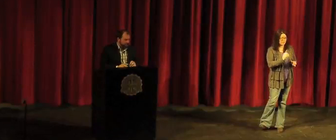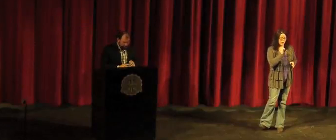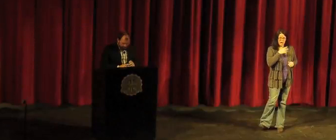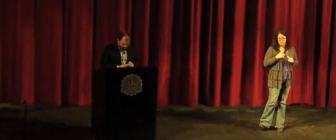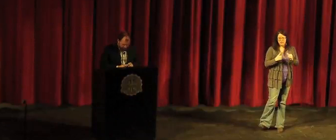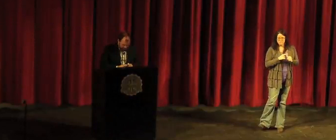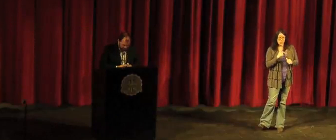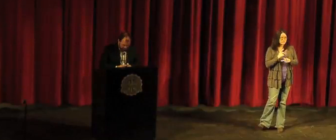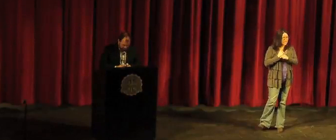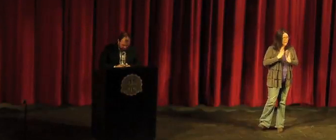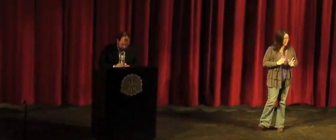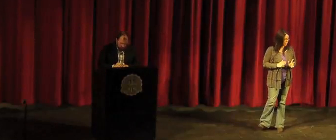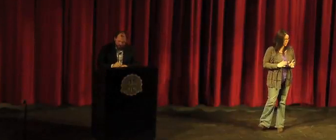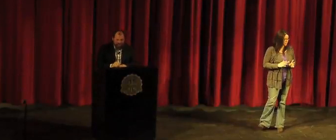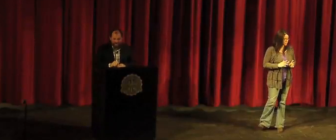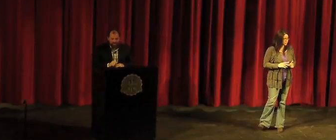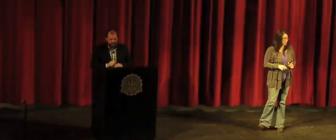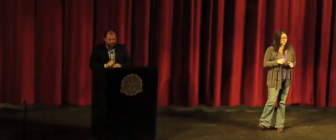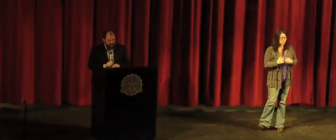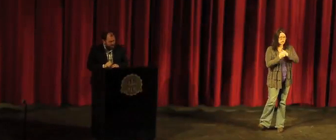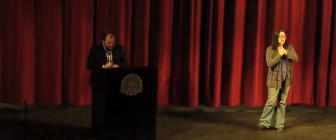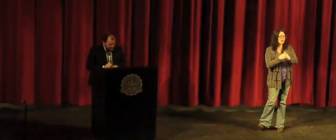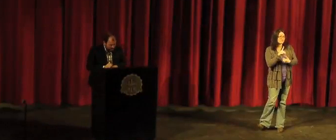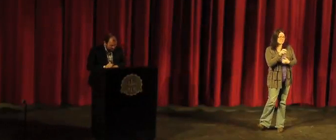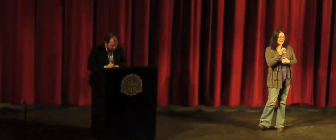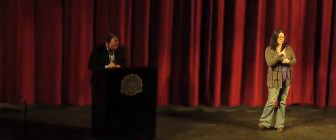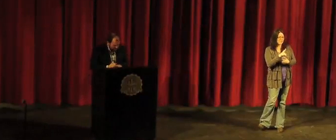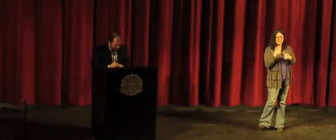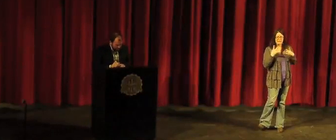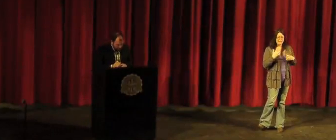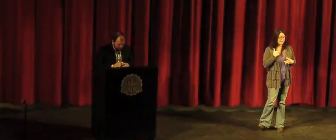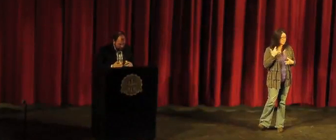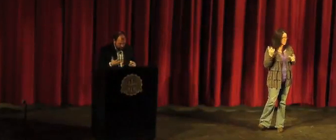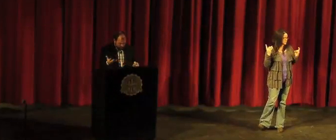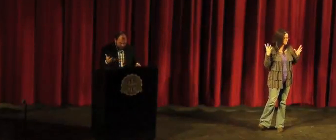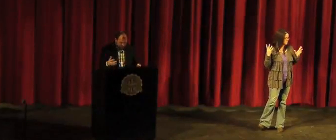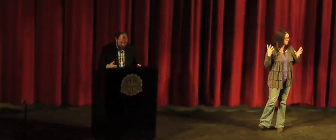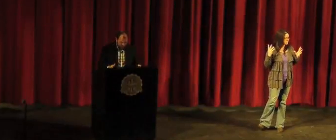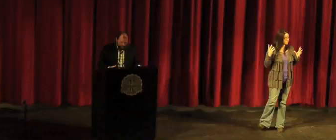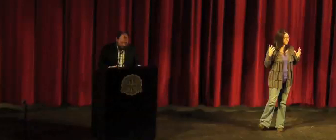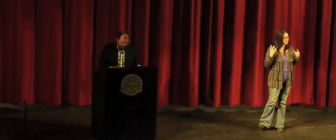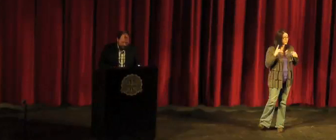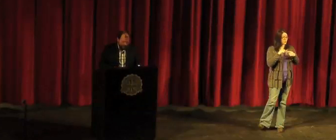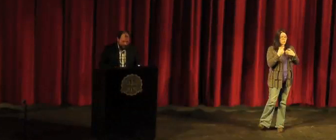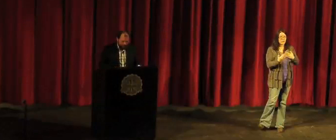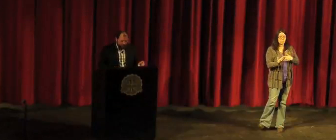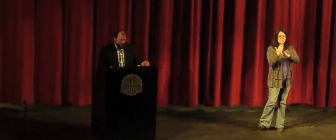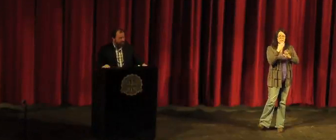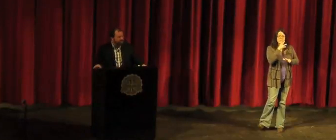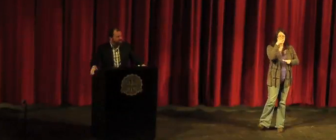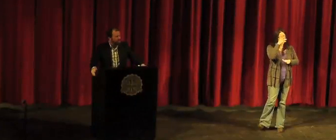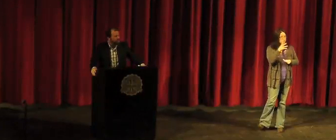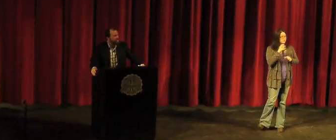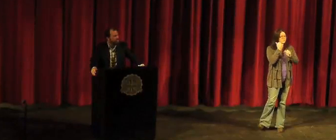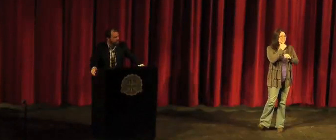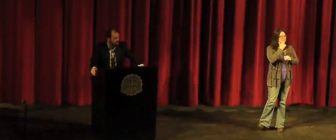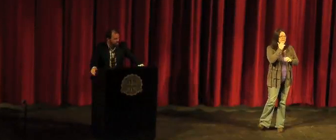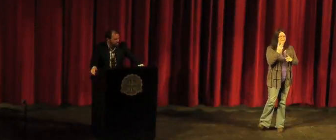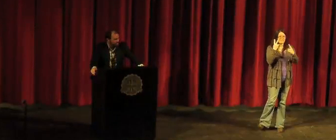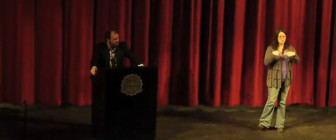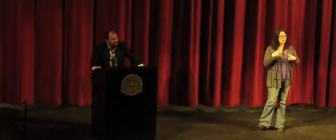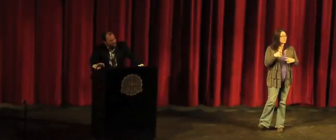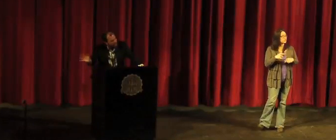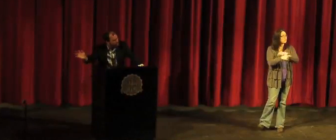nanny, though," he says. "She loved David, hated me. When I was presented to my parents for daily viewing, she'd pinch